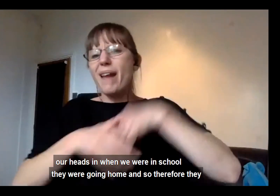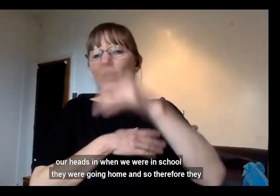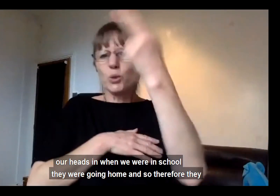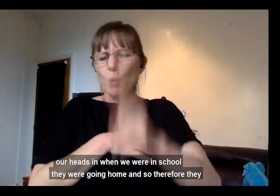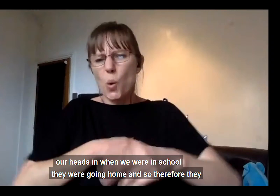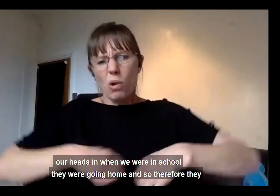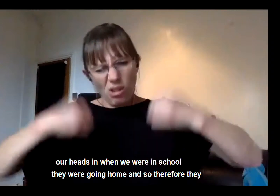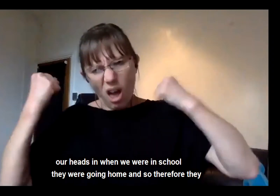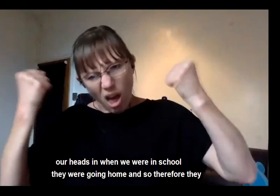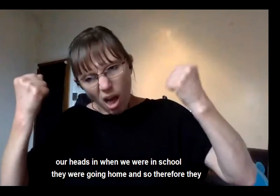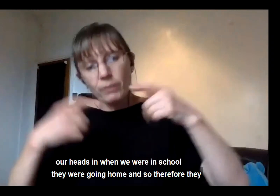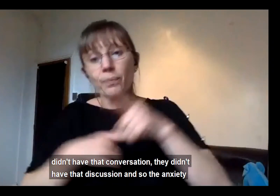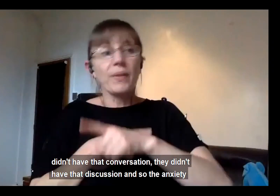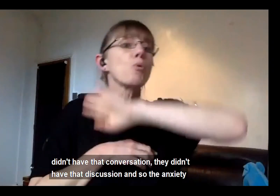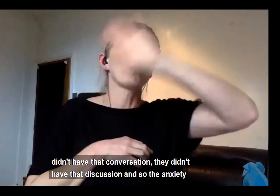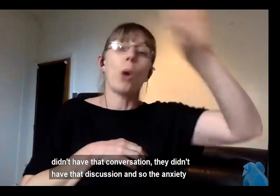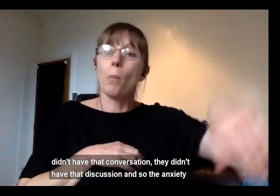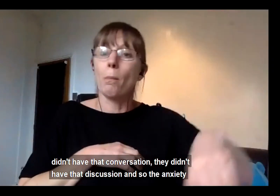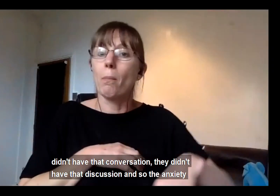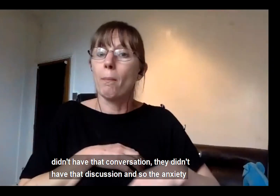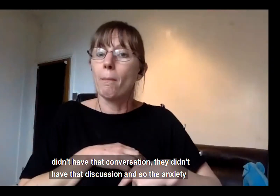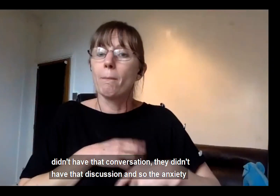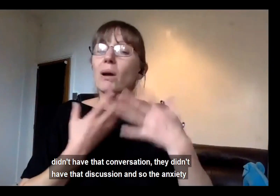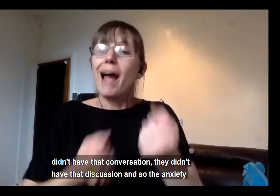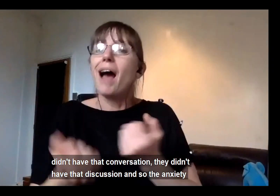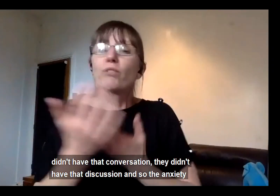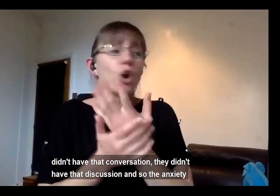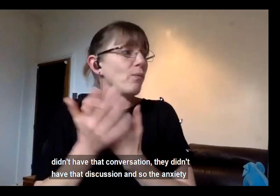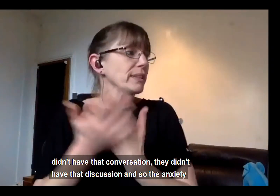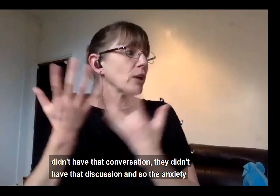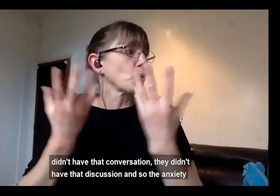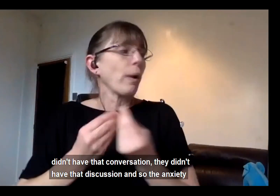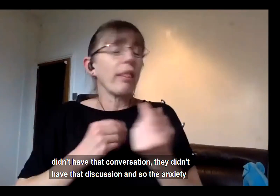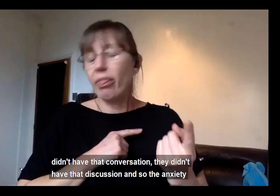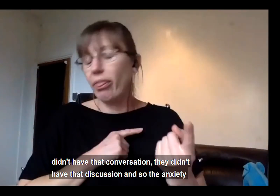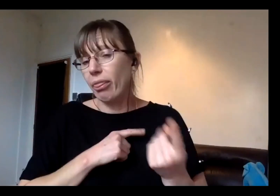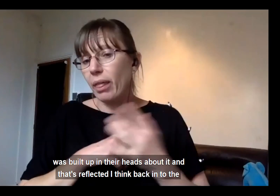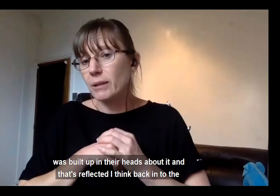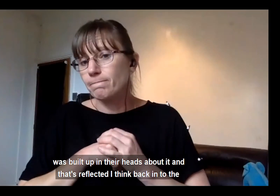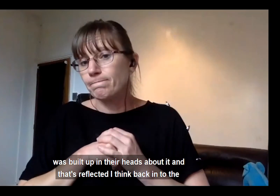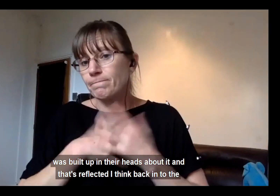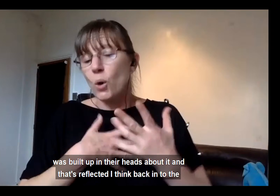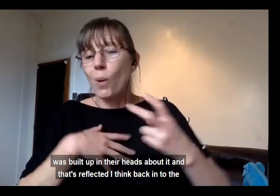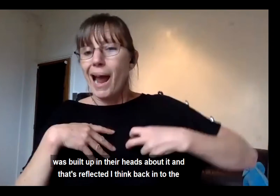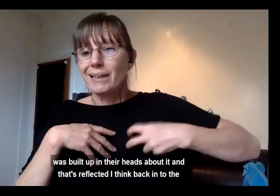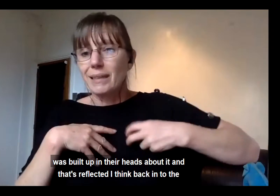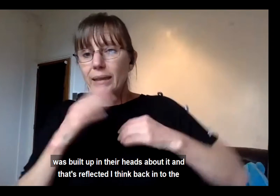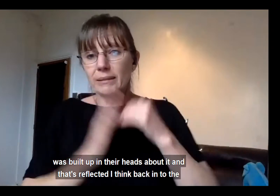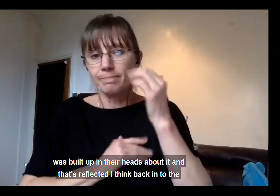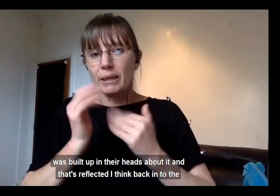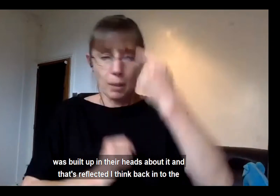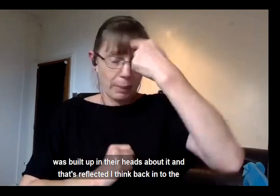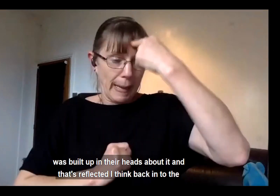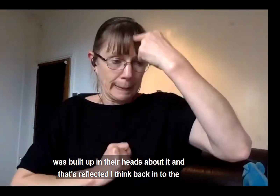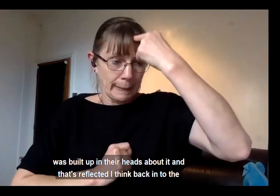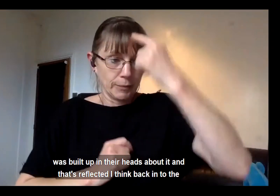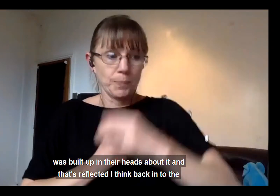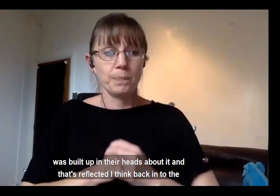going home. And so therefore they didn't have that conversation, they didn't have that discussion. And so the anxiety was built up in their heads about